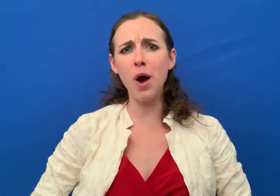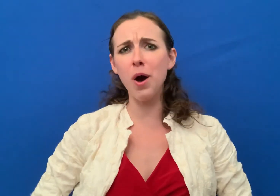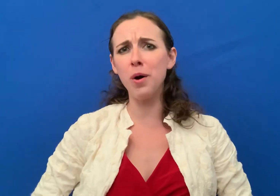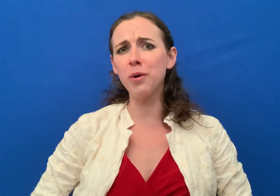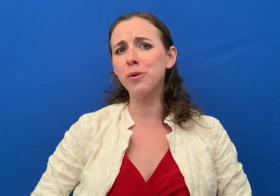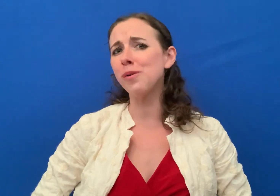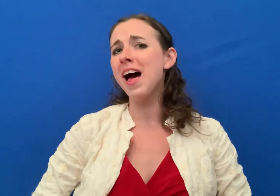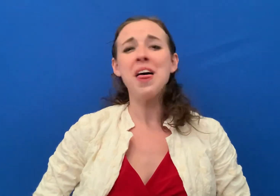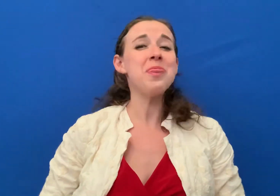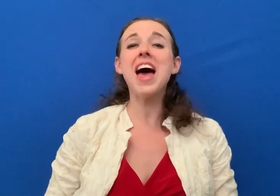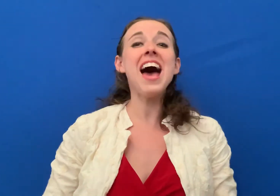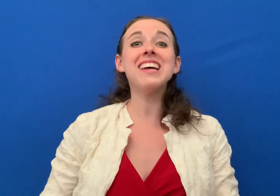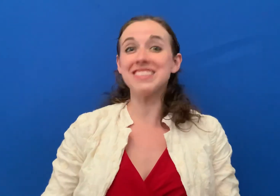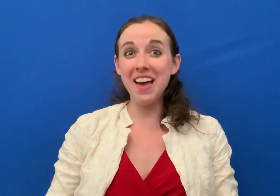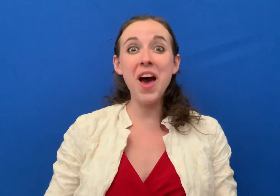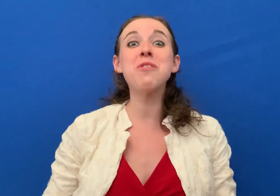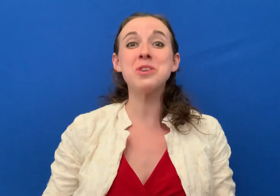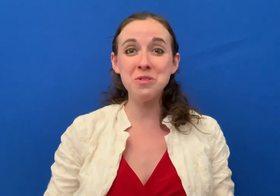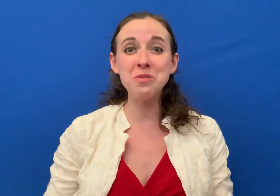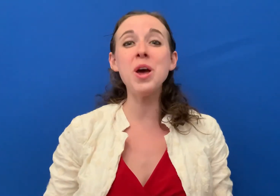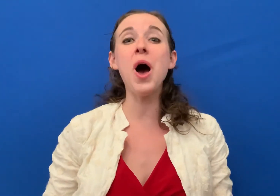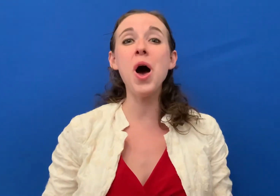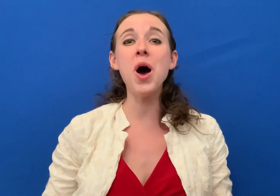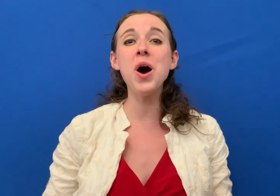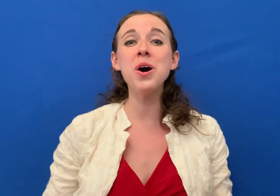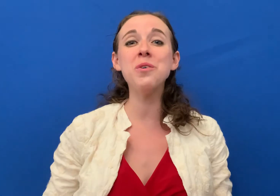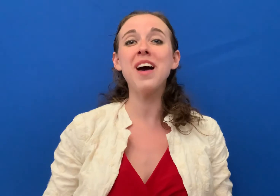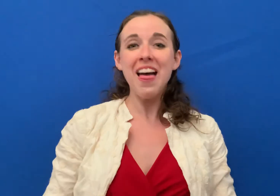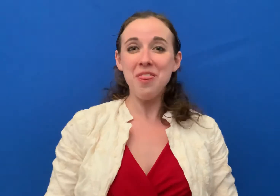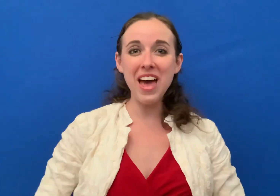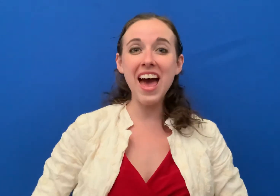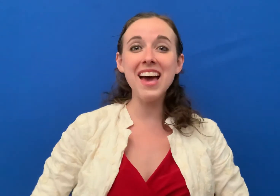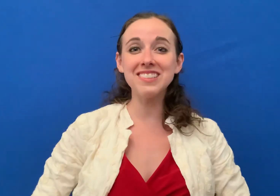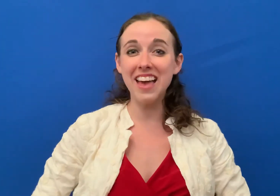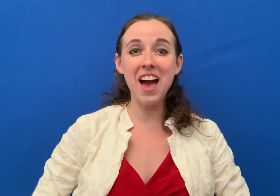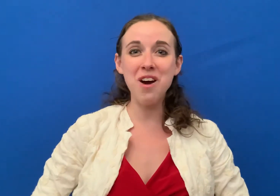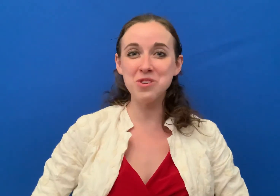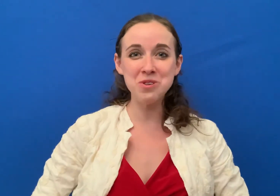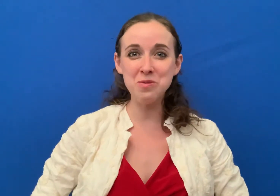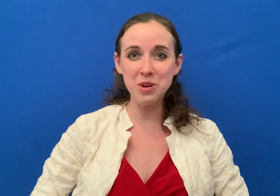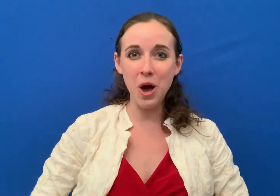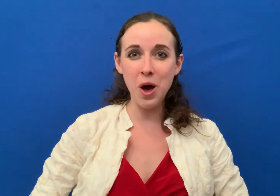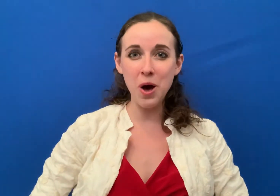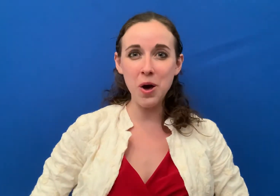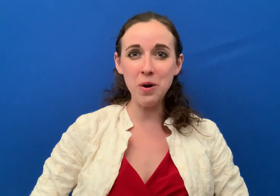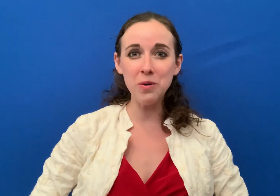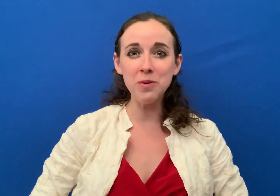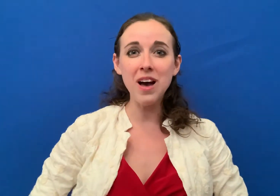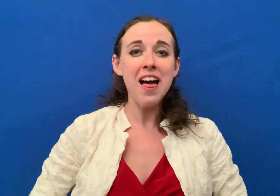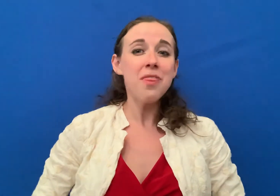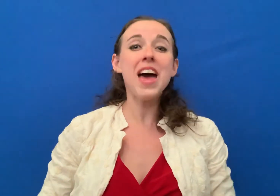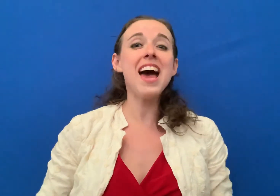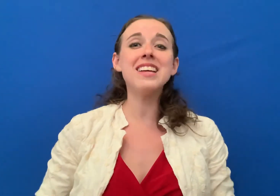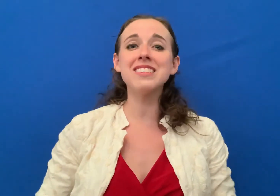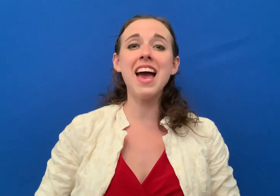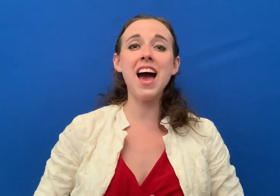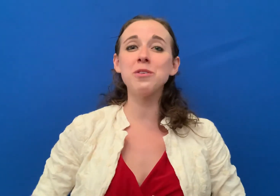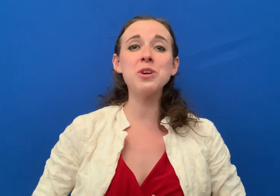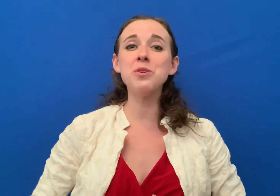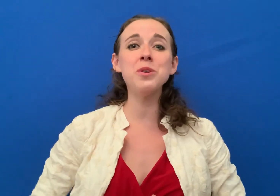know. That's how you know. That's how you know. That's how you